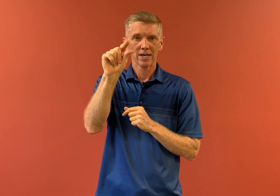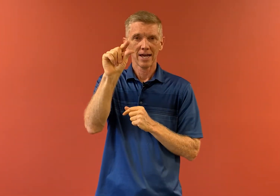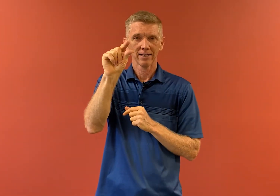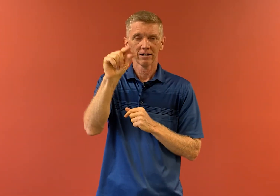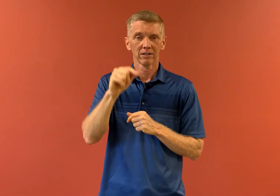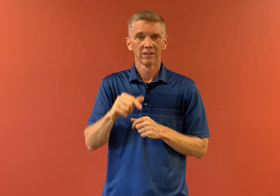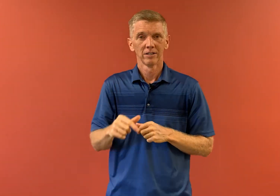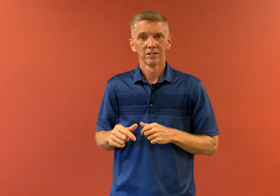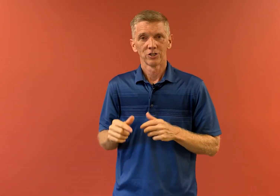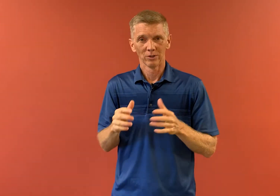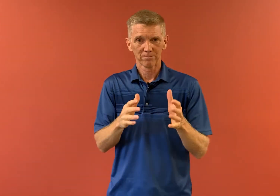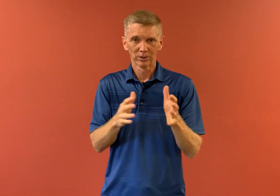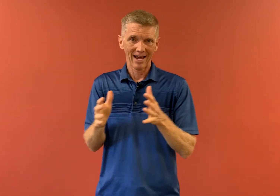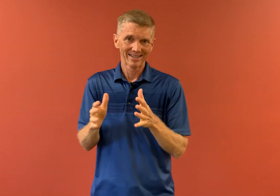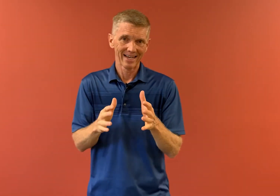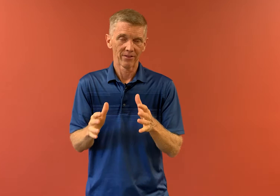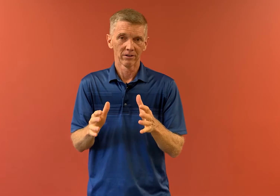hand here? So let's put that together.